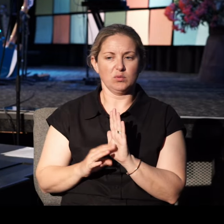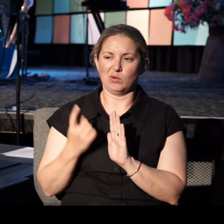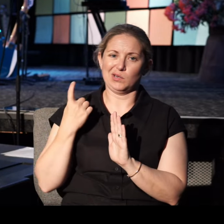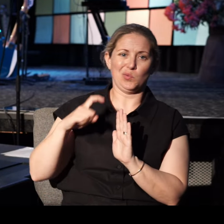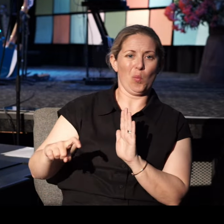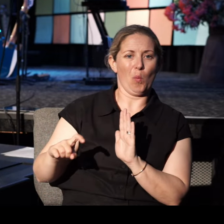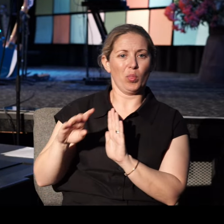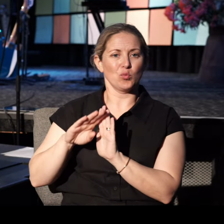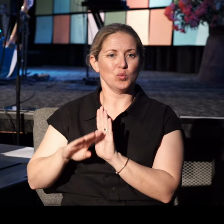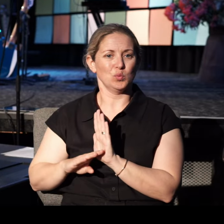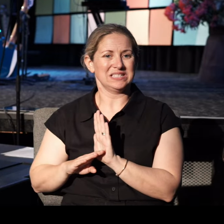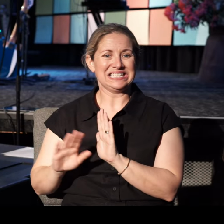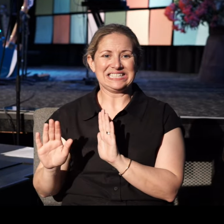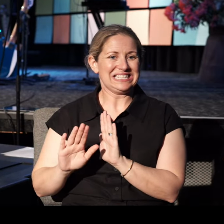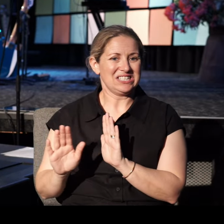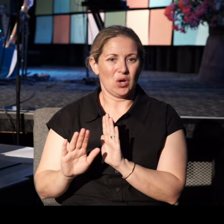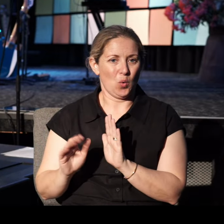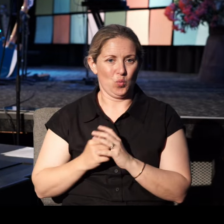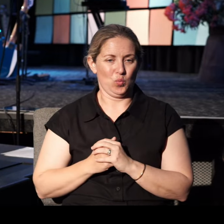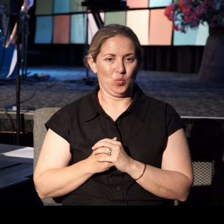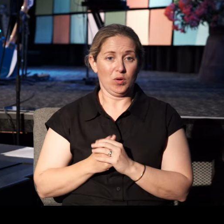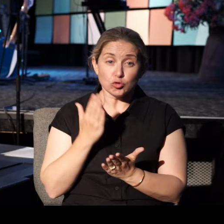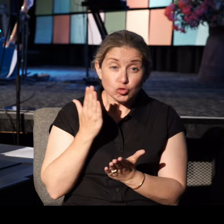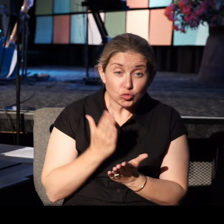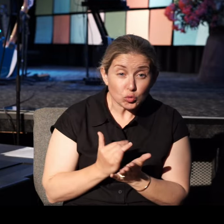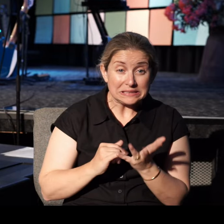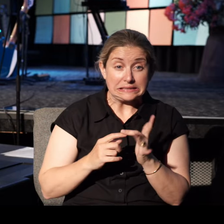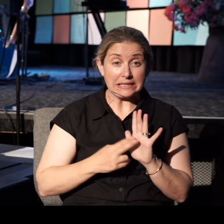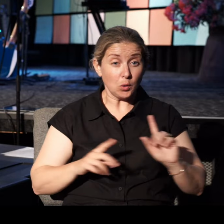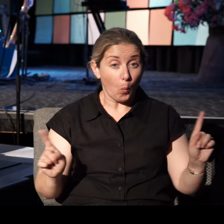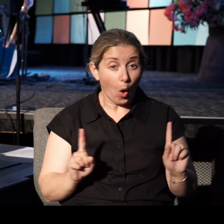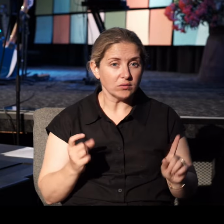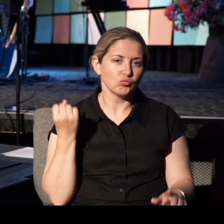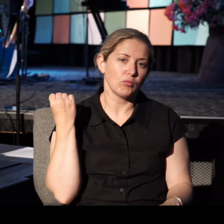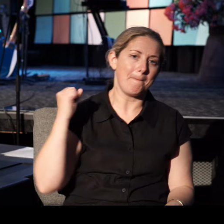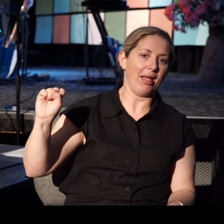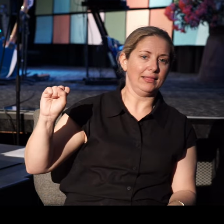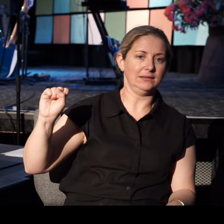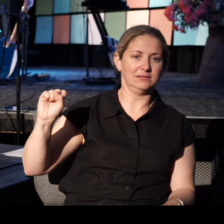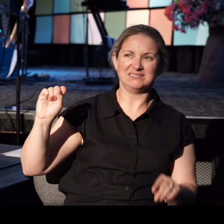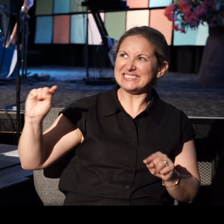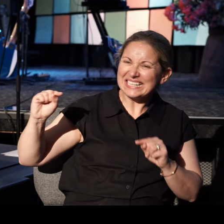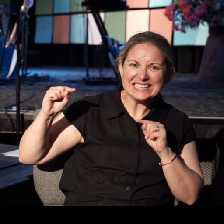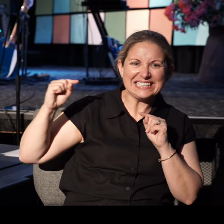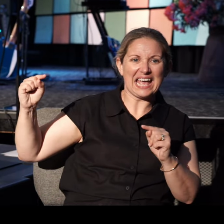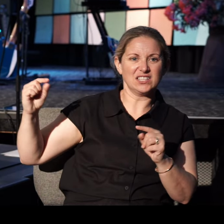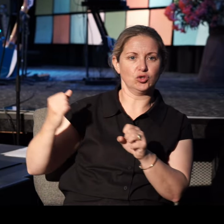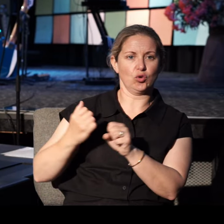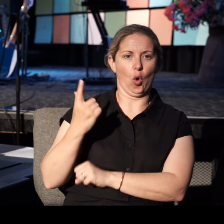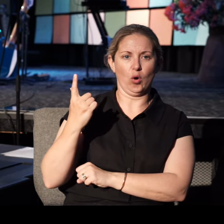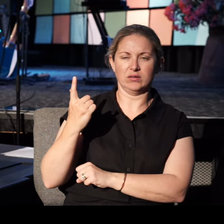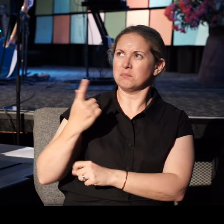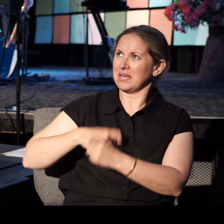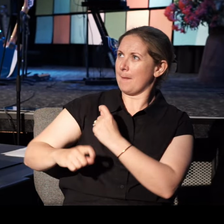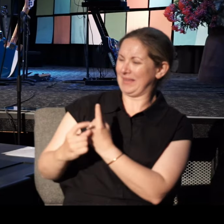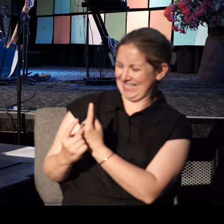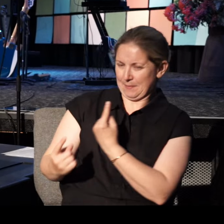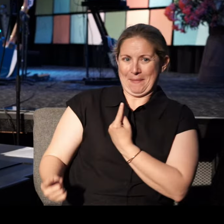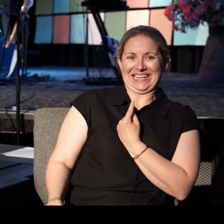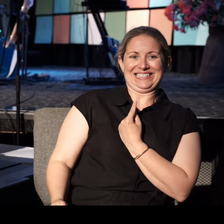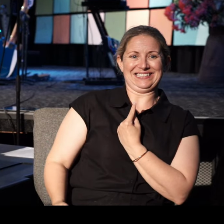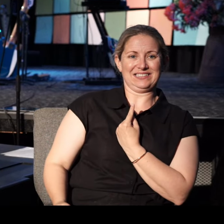important. Rebellion is sin. Sin is lawlessness. It's independence from God. That thing